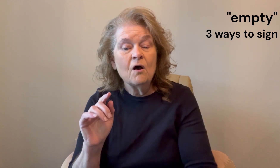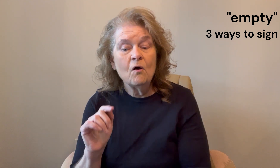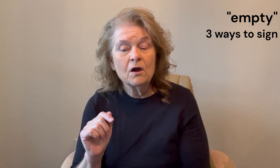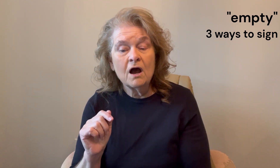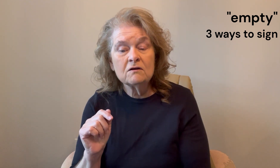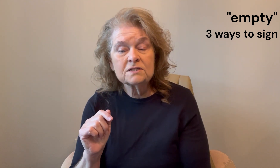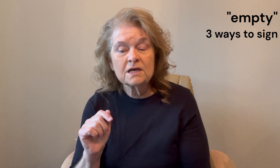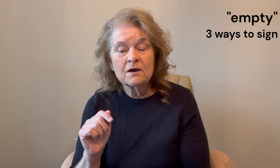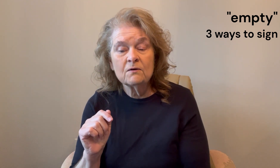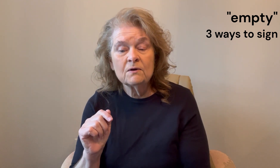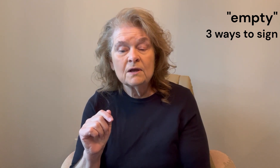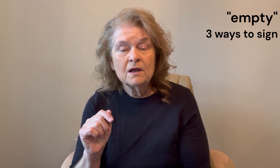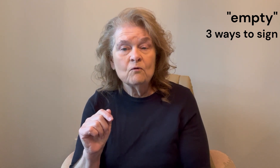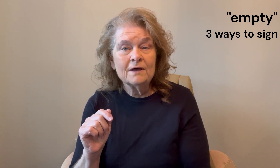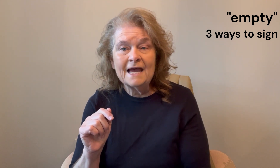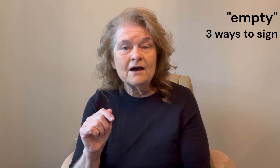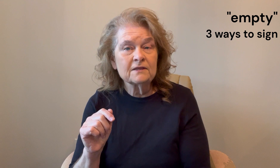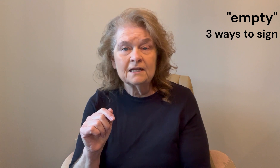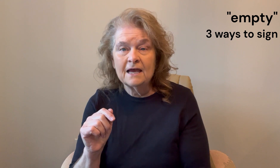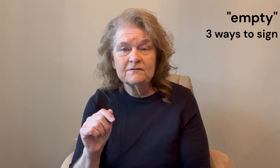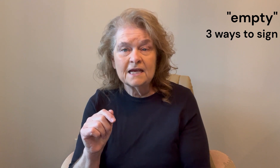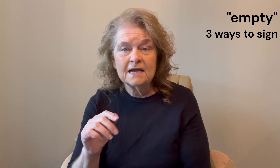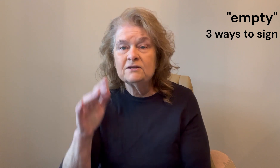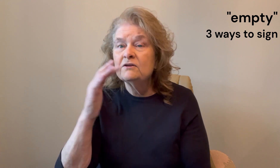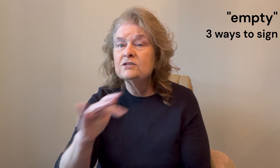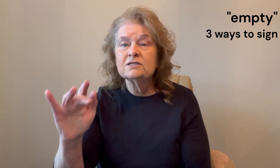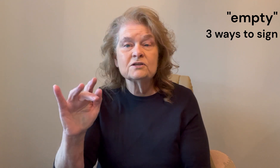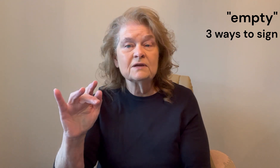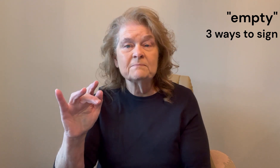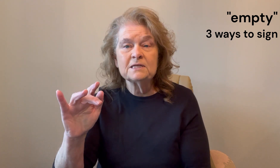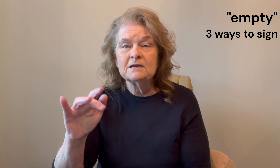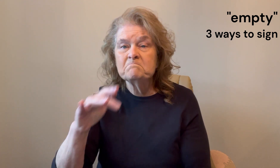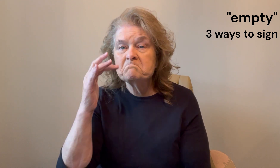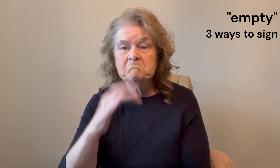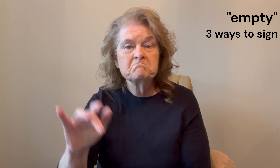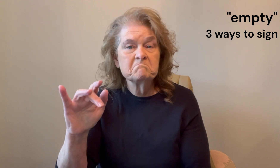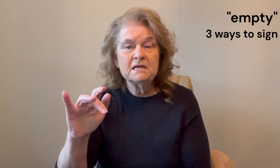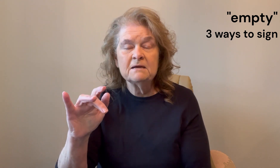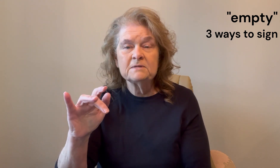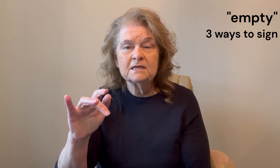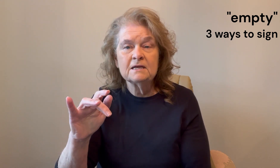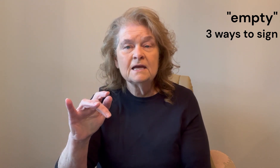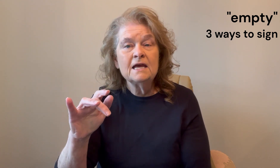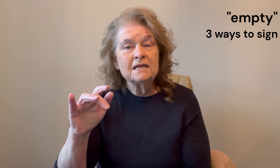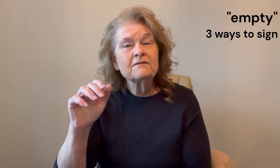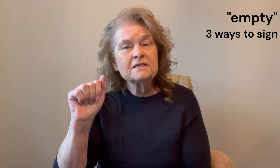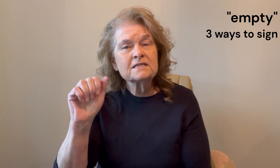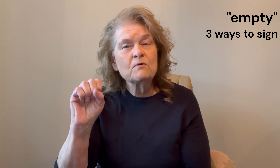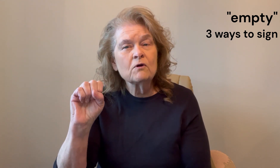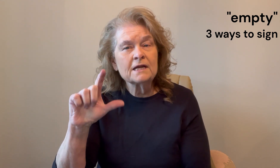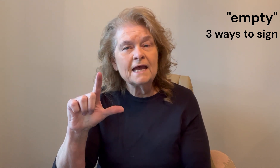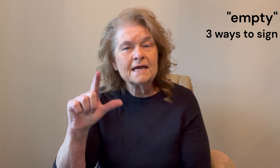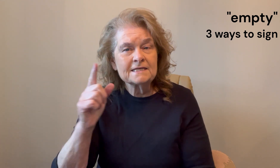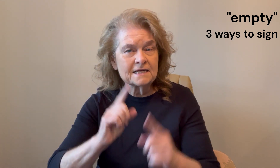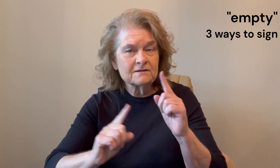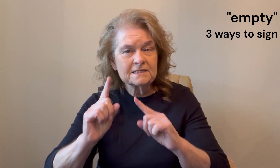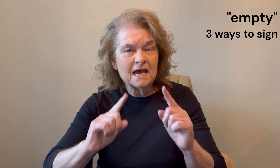Or also without the left hand, you could just do empty, empty. Now this is more an ASL